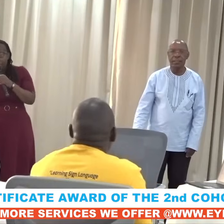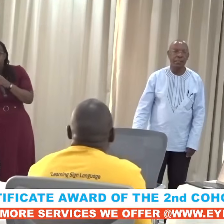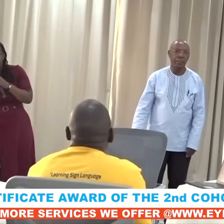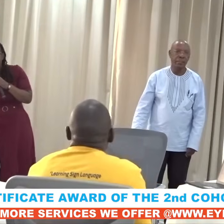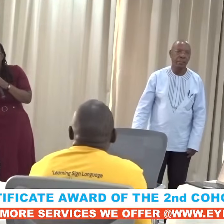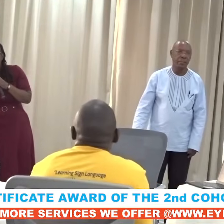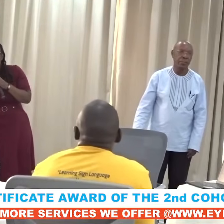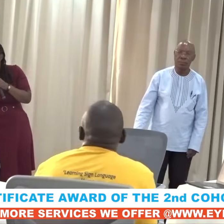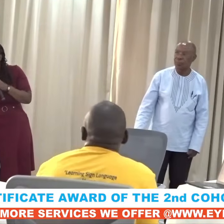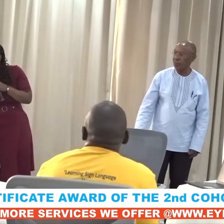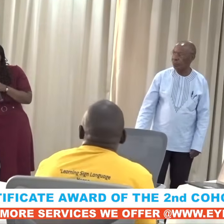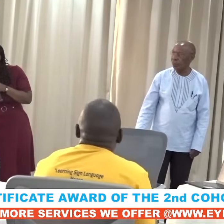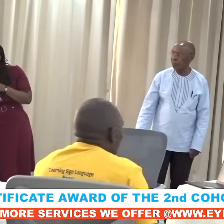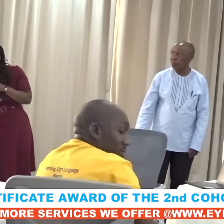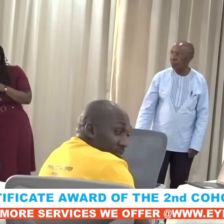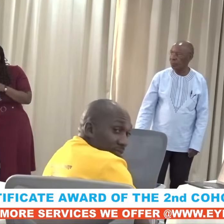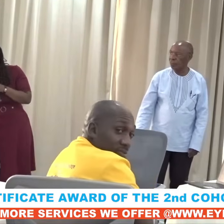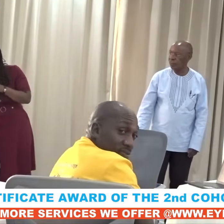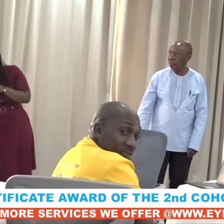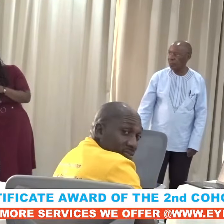Mark.